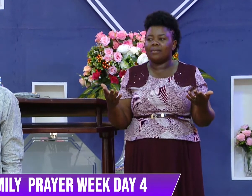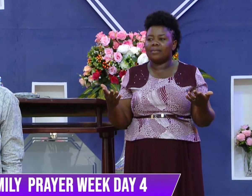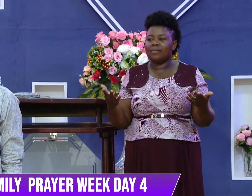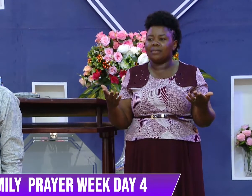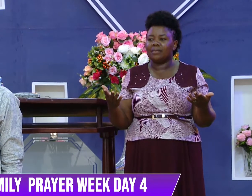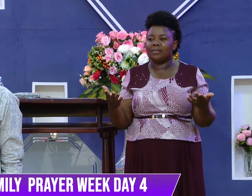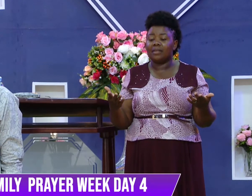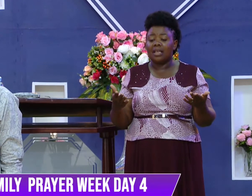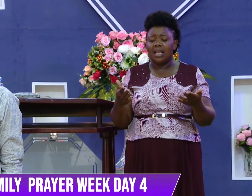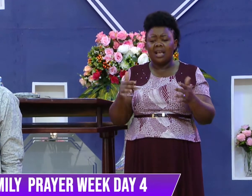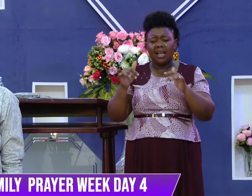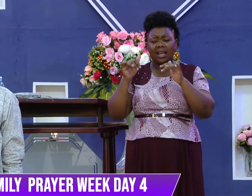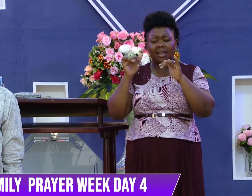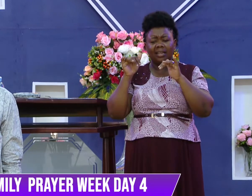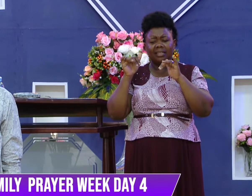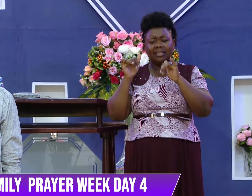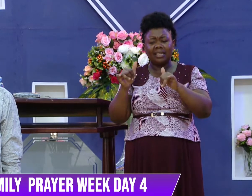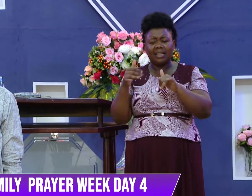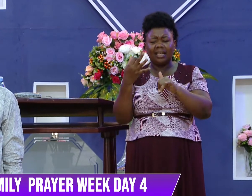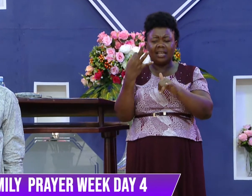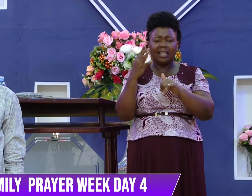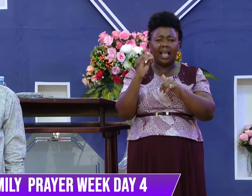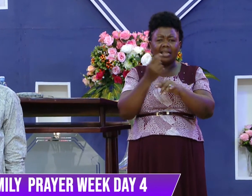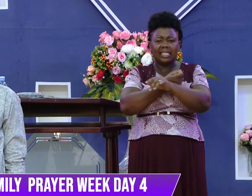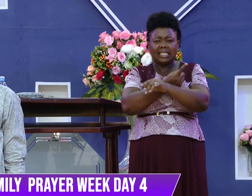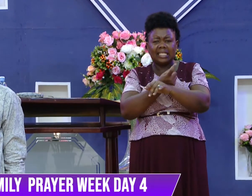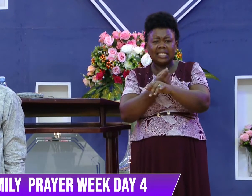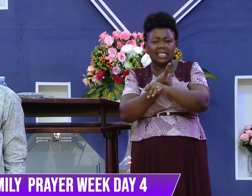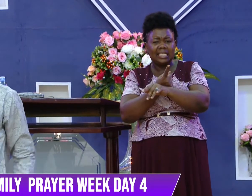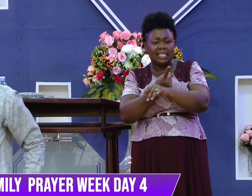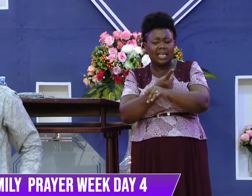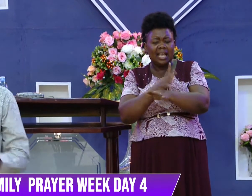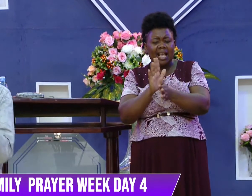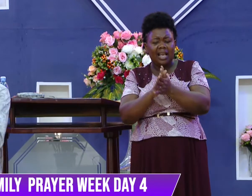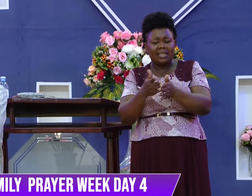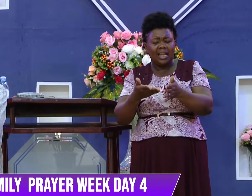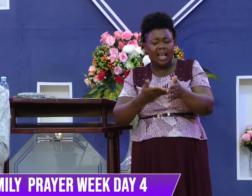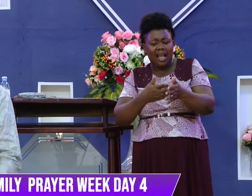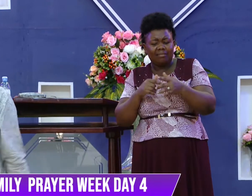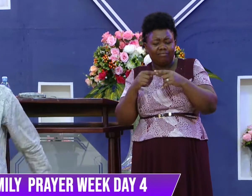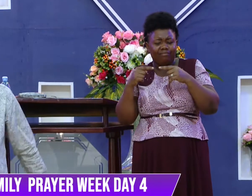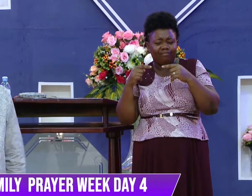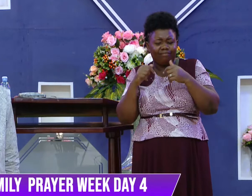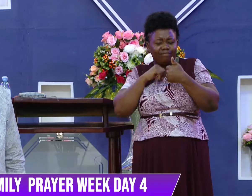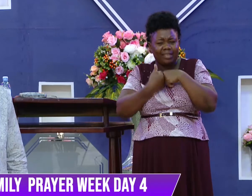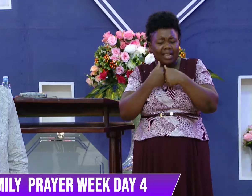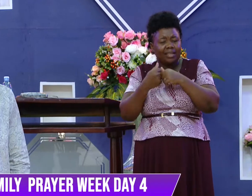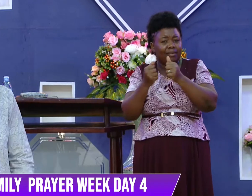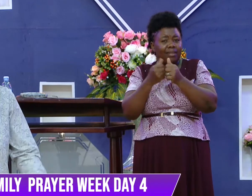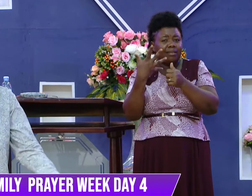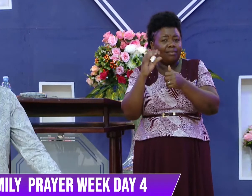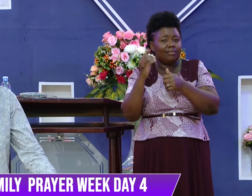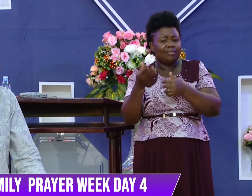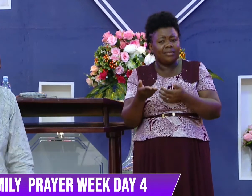where. I spent almost 30 minutes struggling with